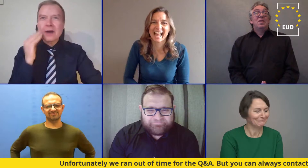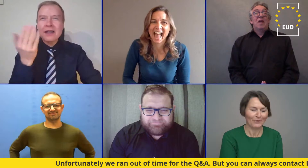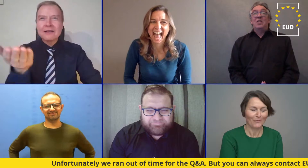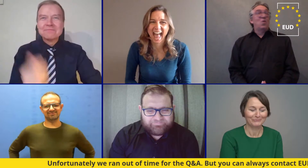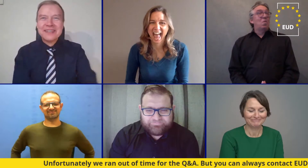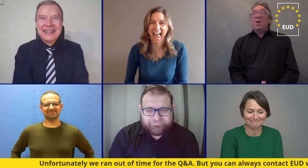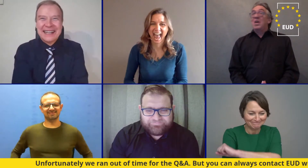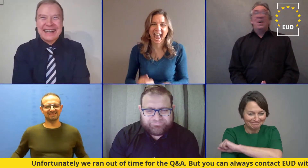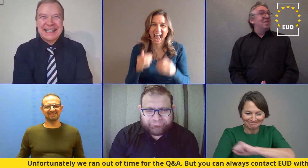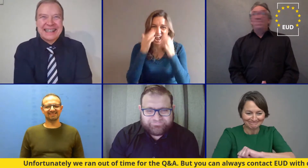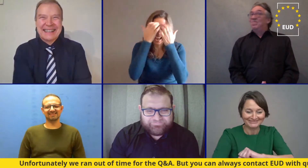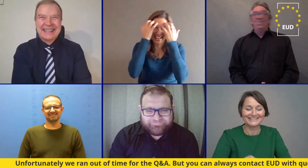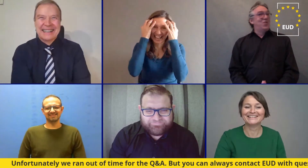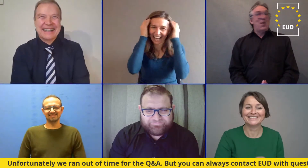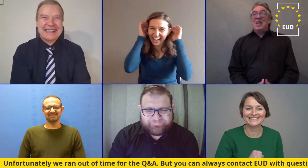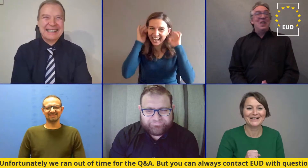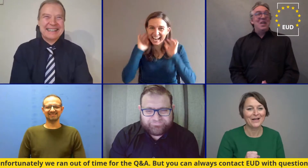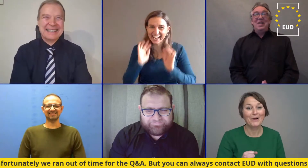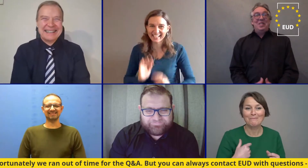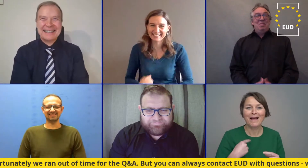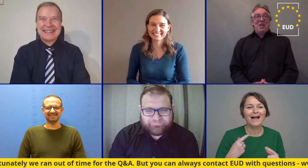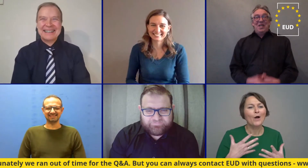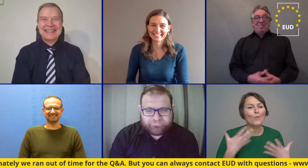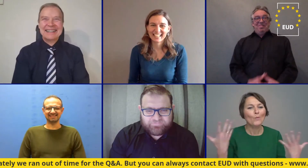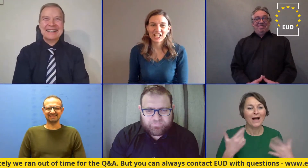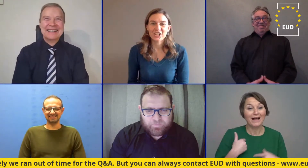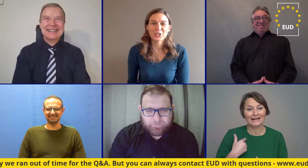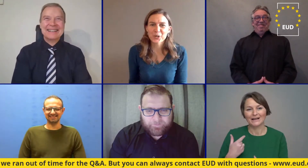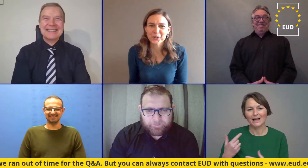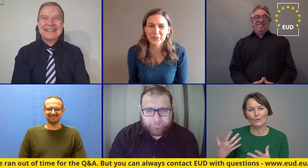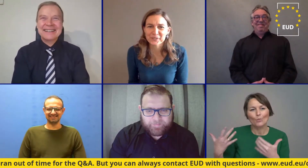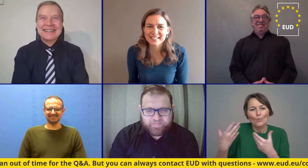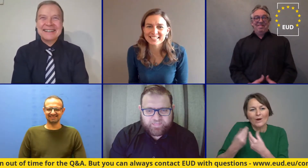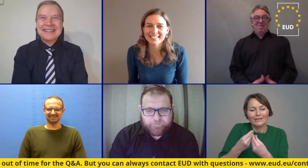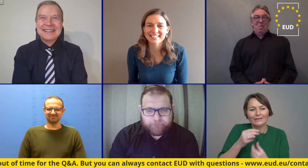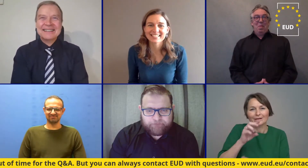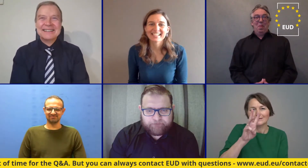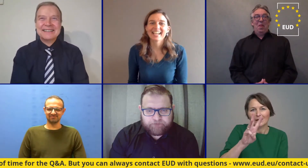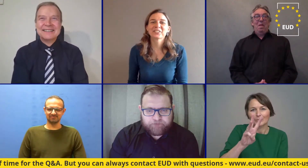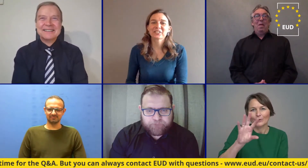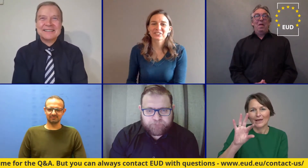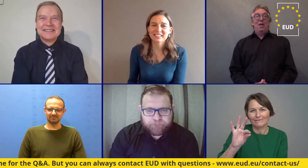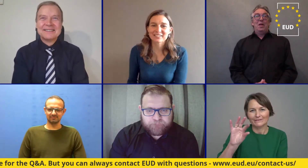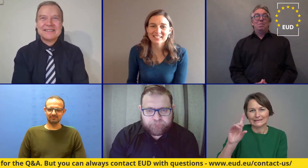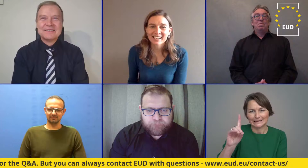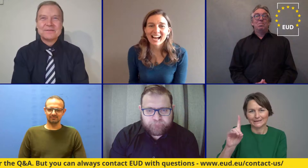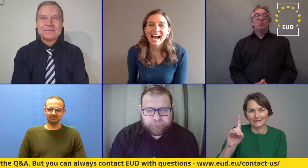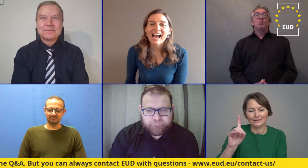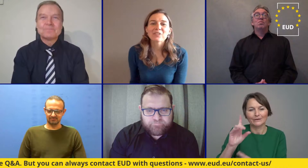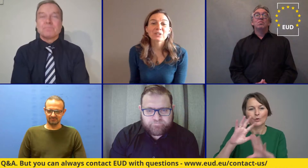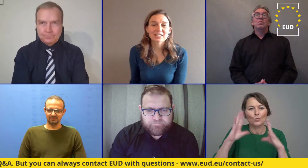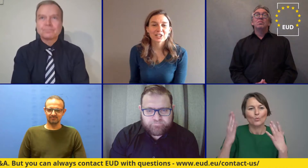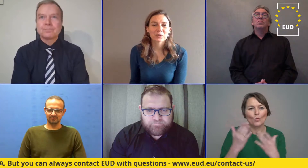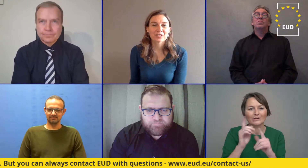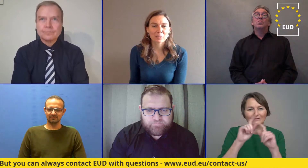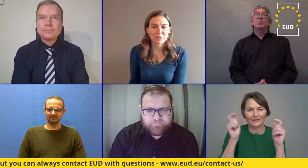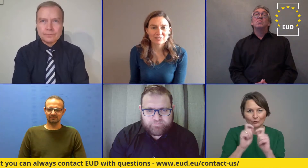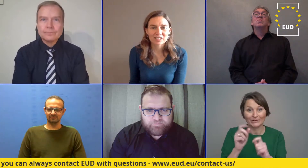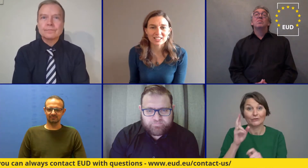I saw Maya shaking her head. Maya? No, indeed, I don't agree. I work together with WFD,